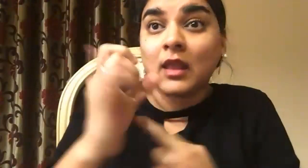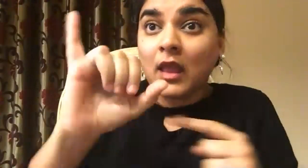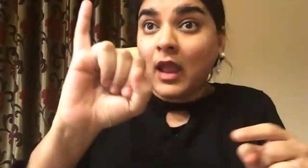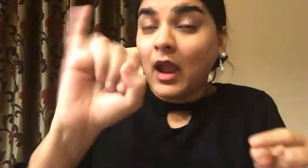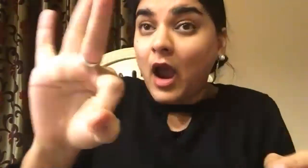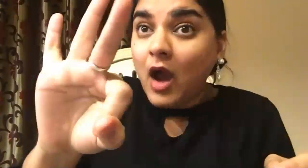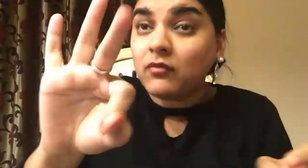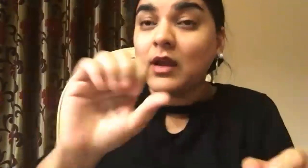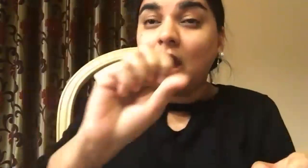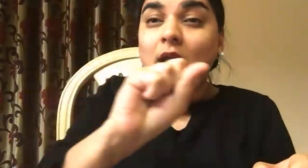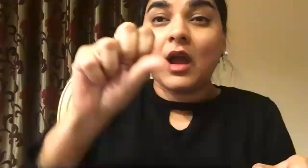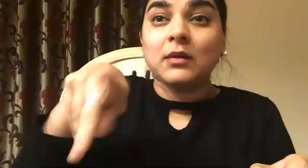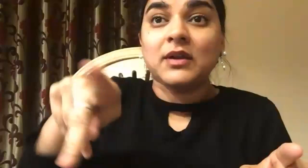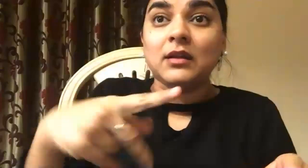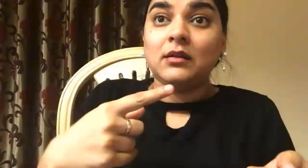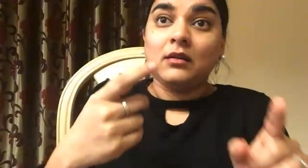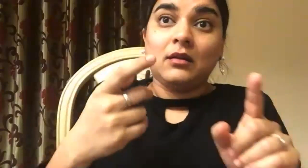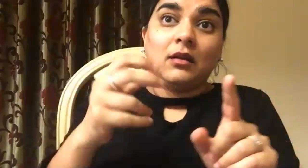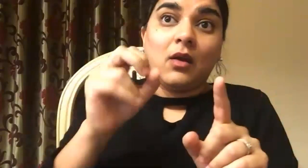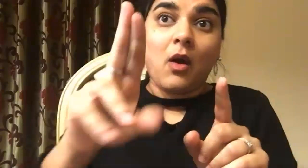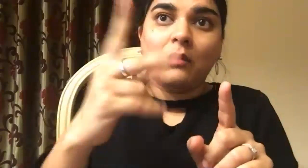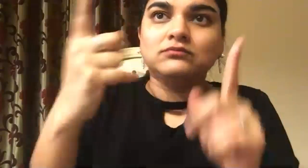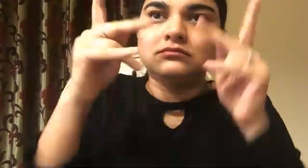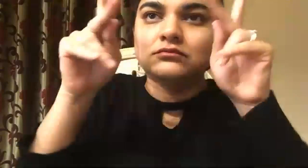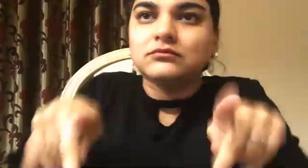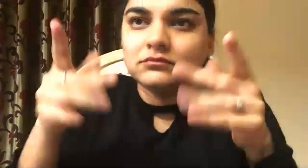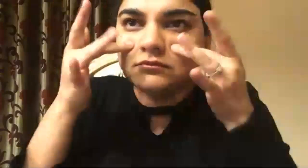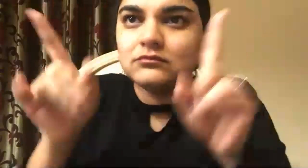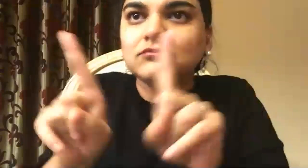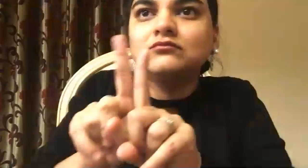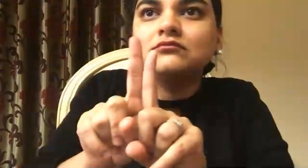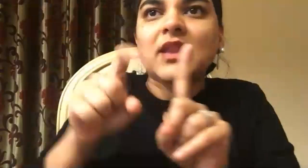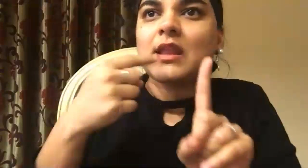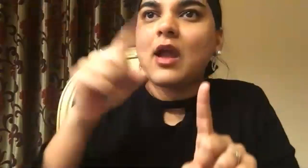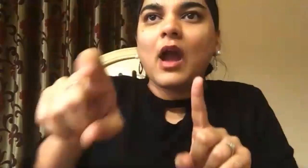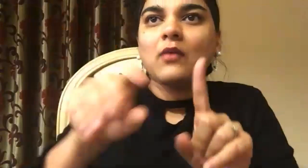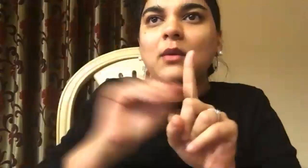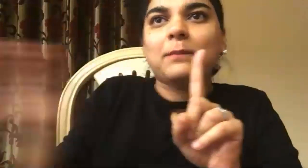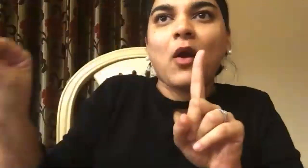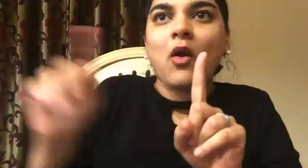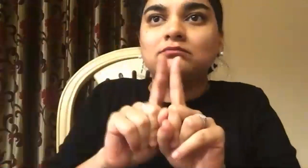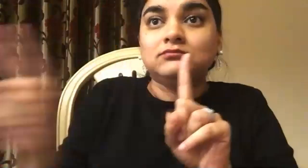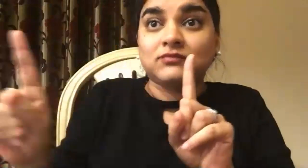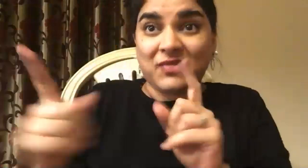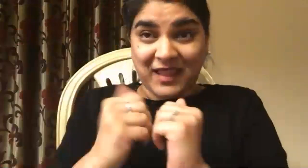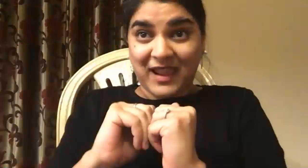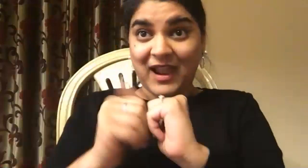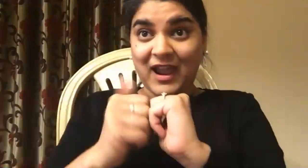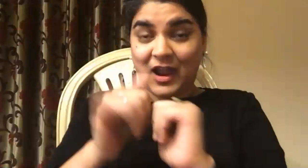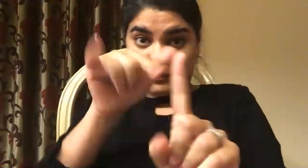They have no environmental information at that point. I mean, if they have a sighted support professional or an SSP, that person has to